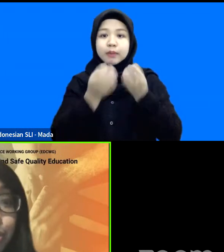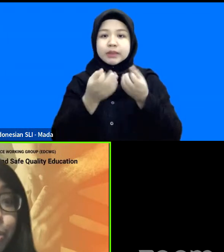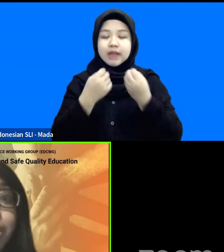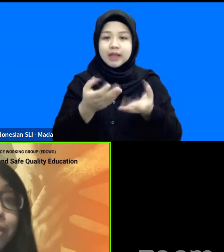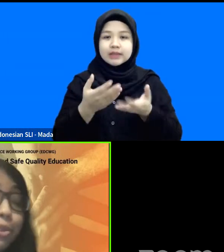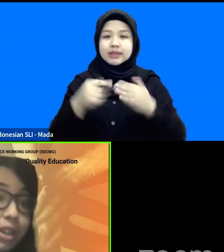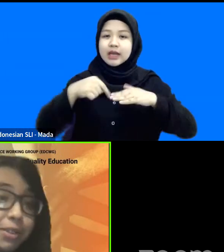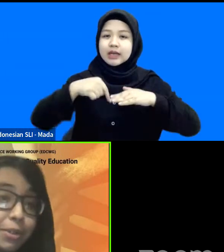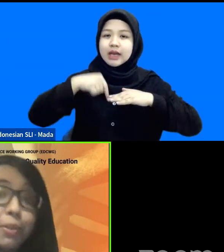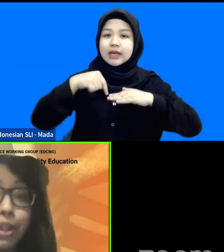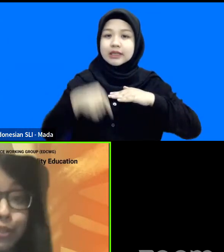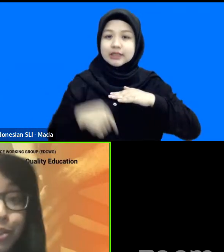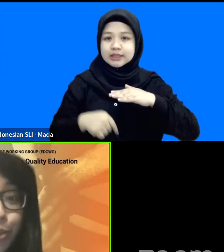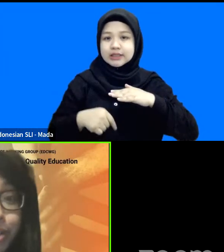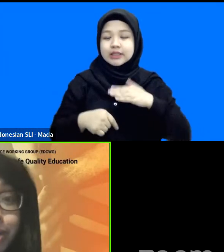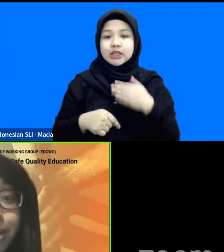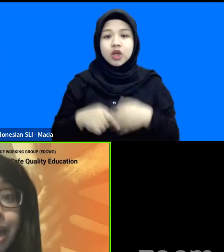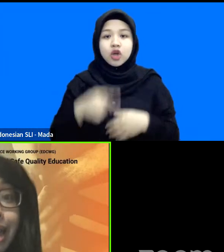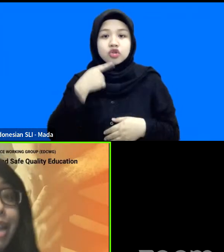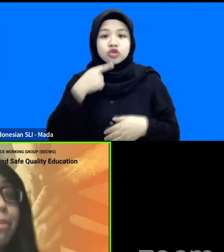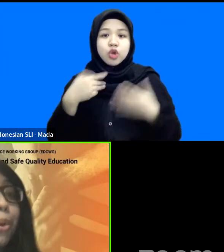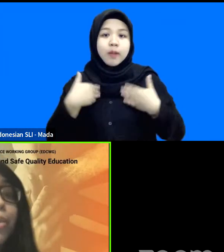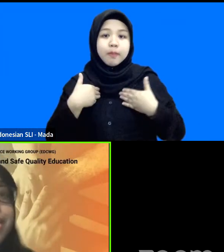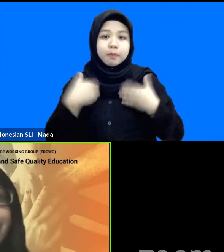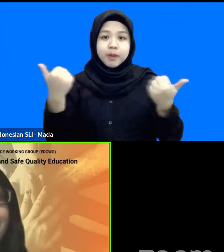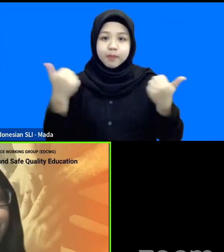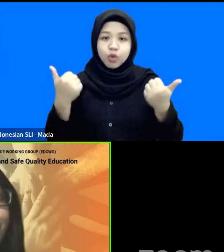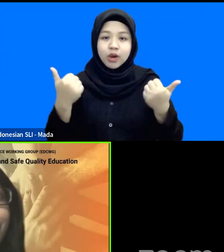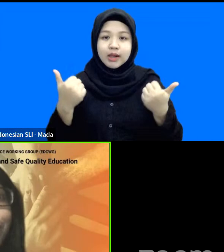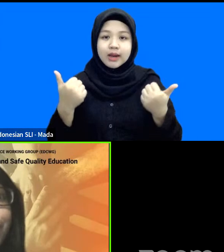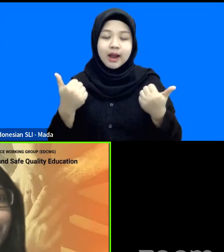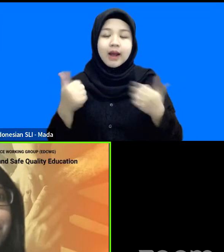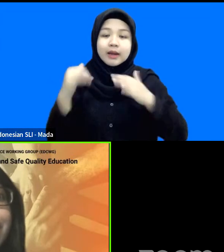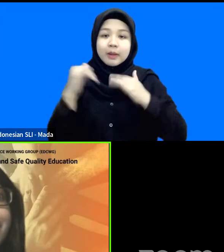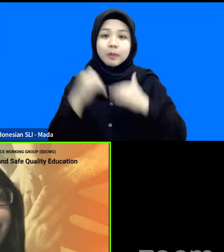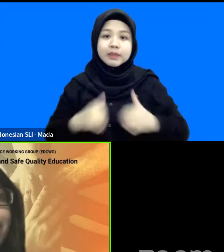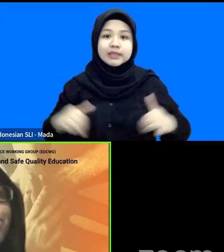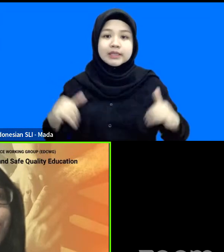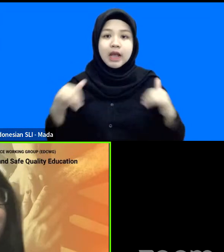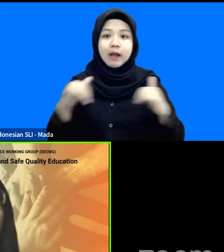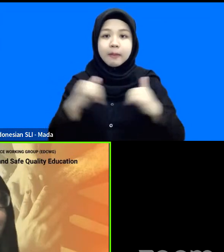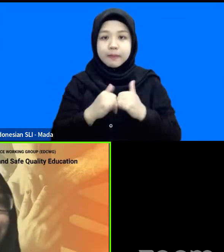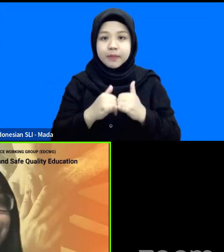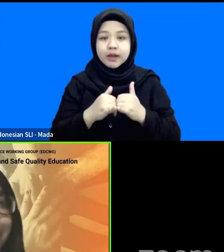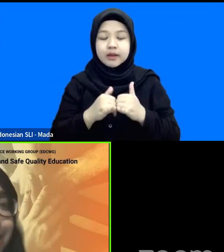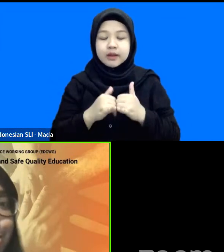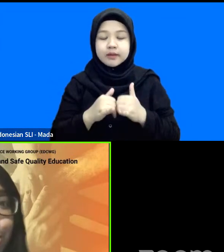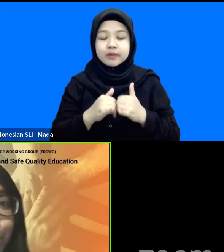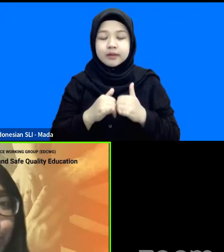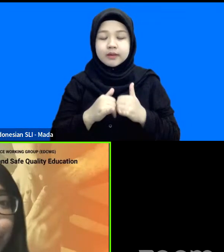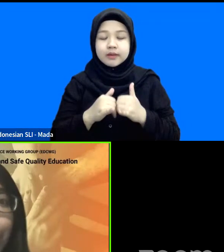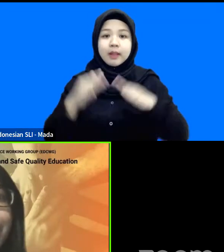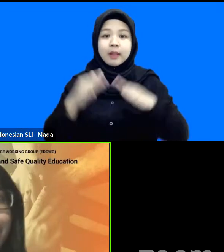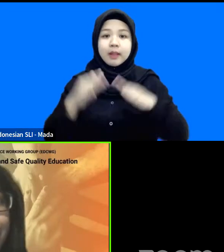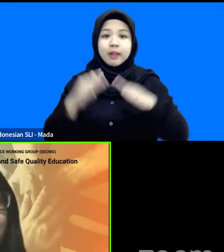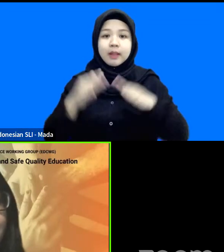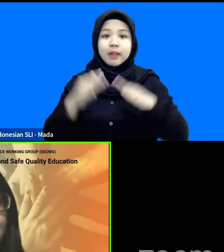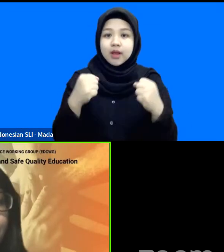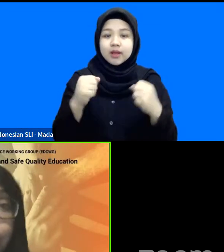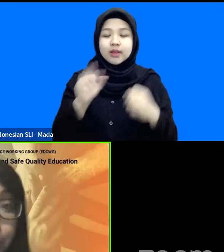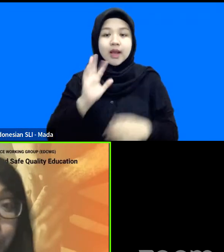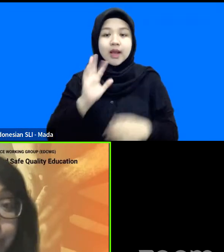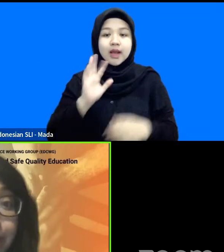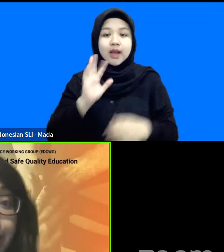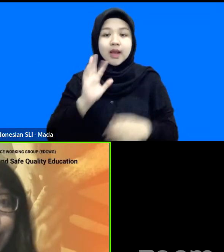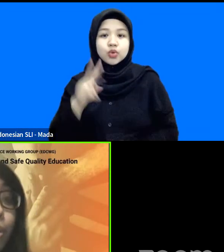in order to recover together and recover stronger. And a more resilient learning recovery means that ensuring equal access to quality education